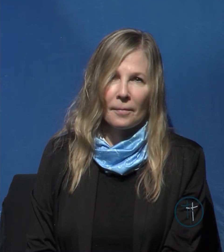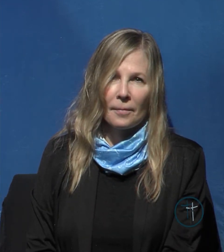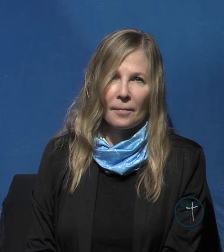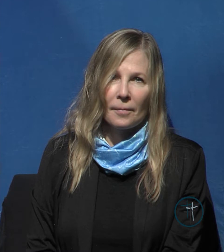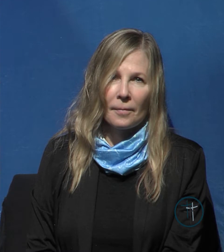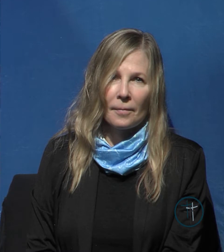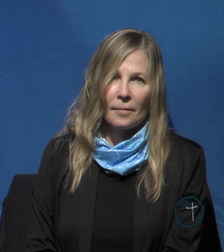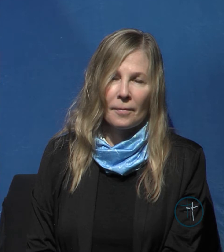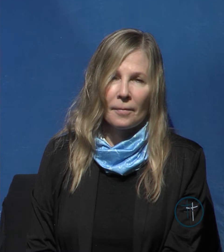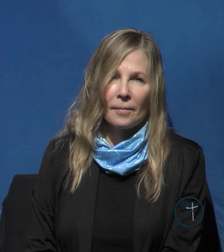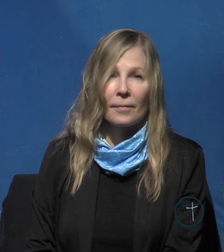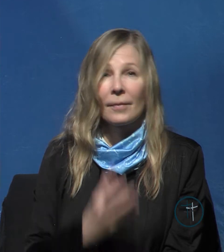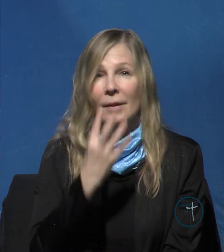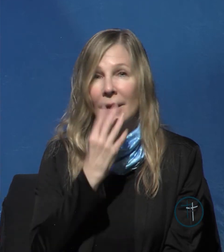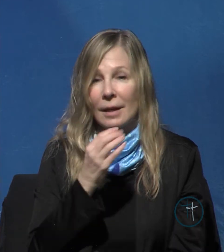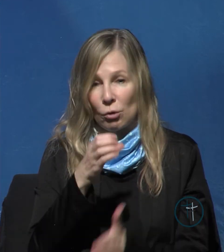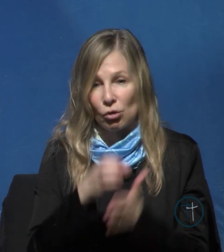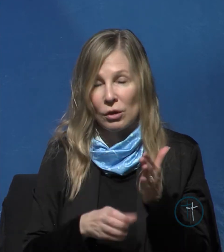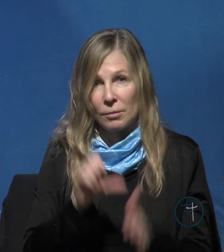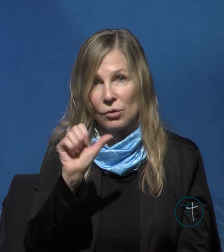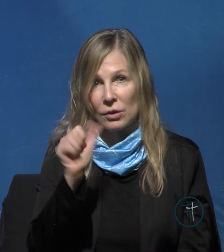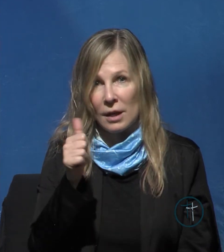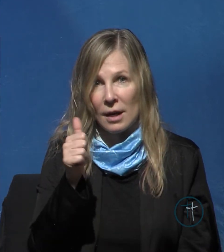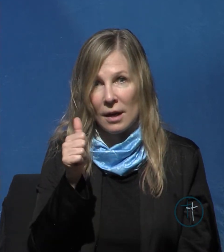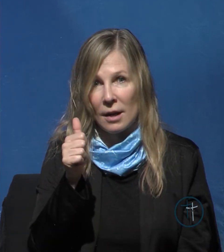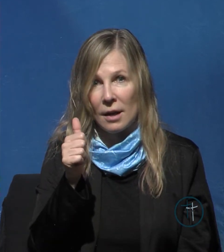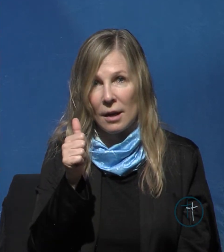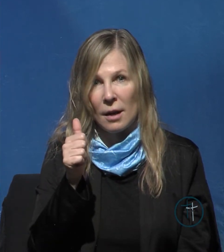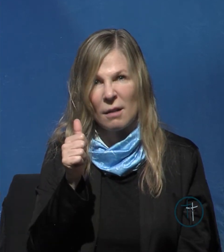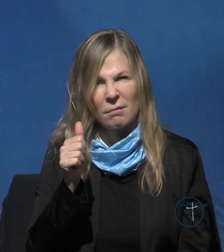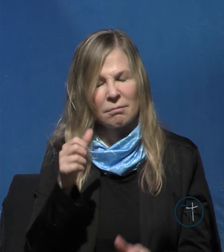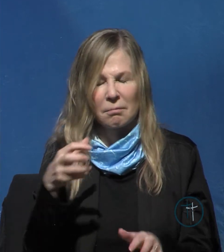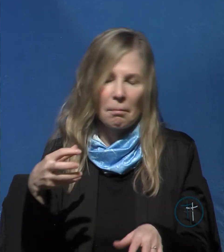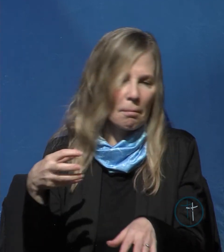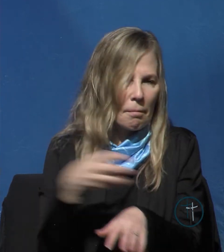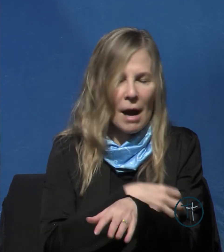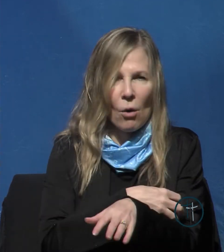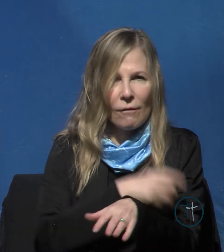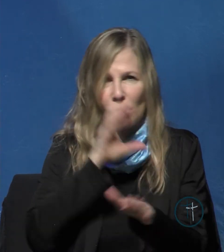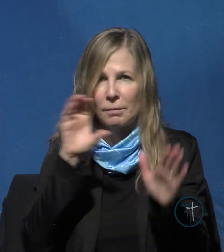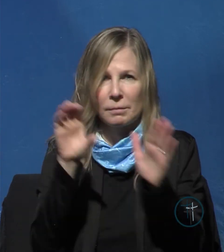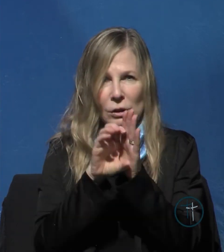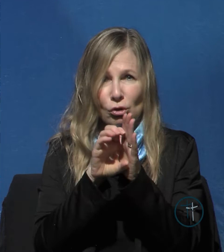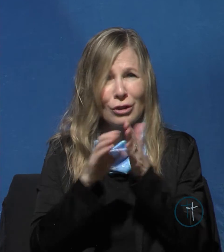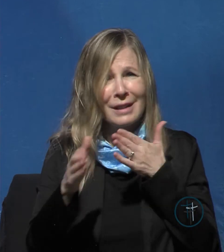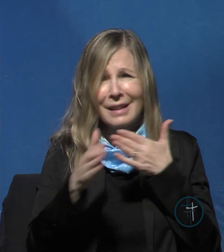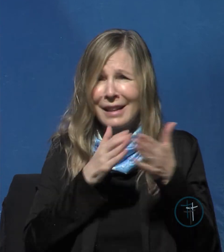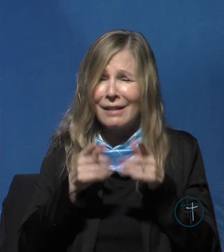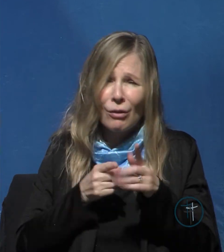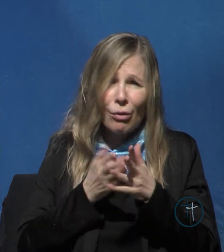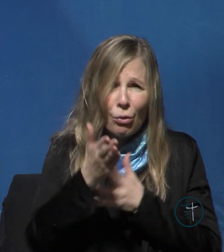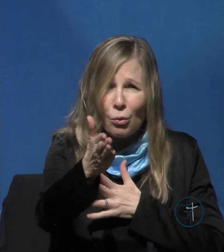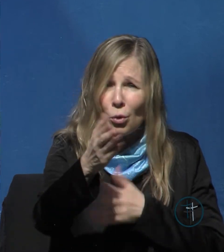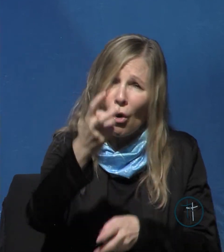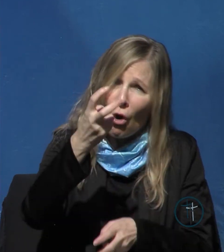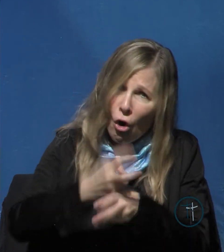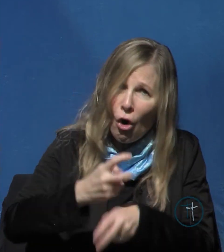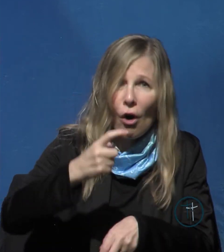I won't read it for now, but in Hebrews chapter 10, it's a powerful picture of how, even in hard times, they stuck together